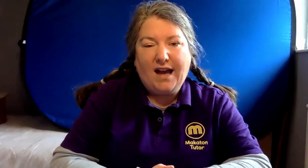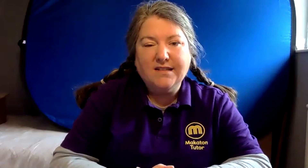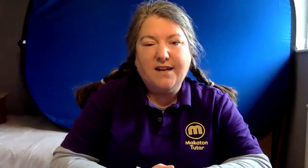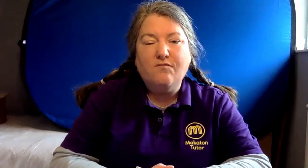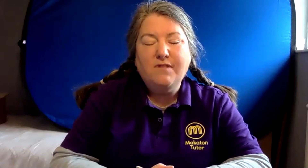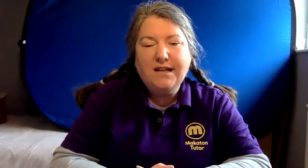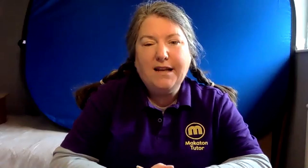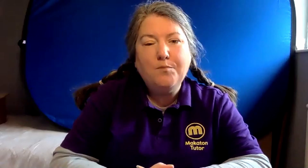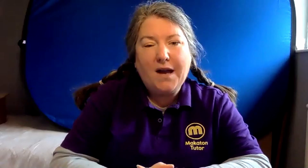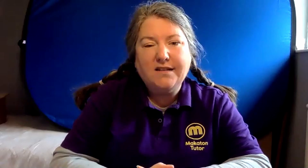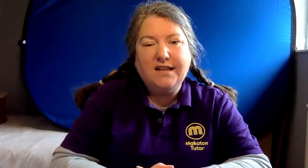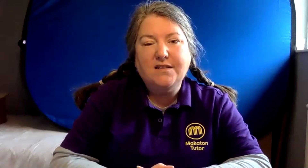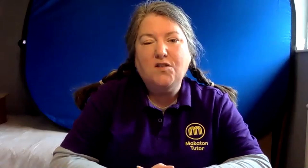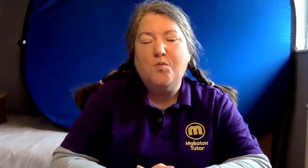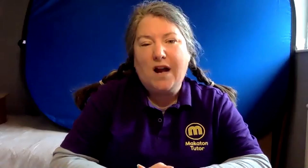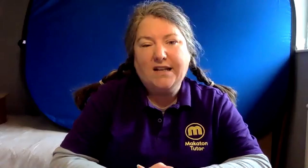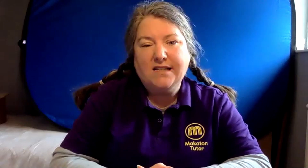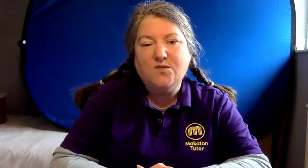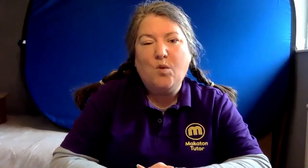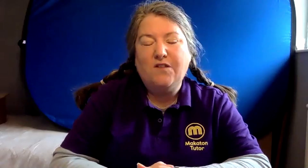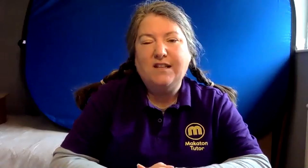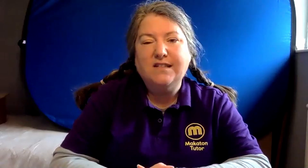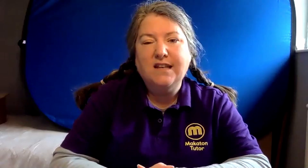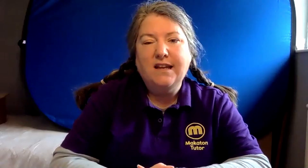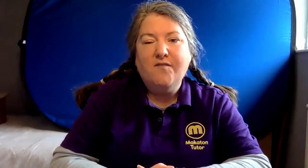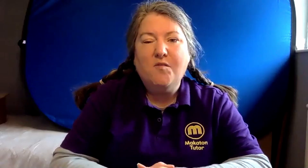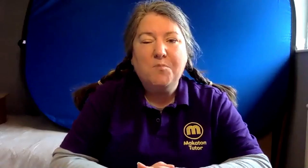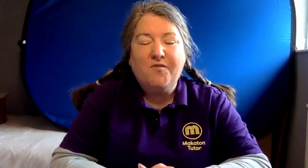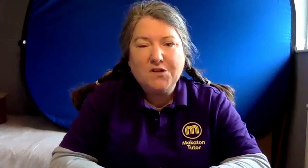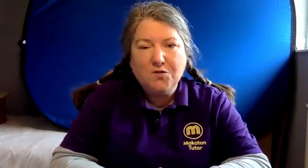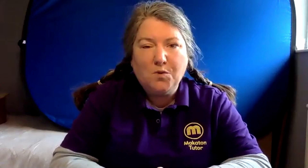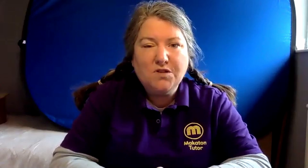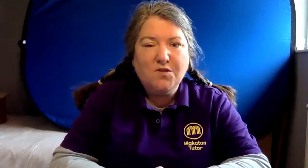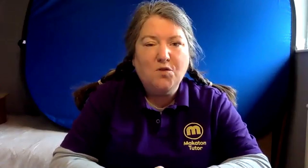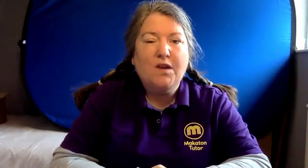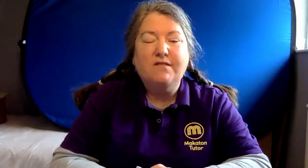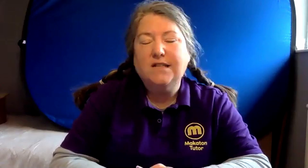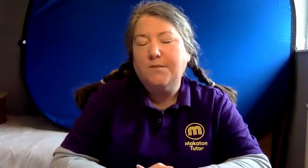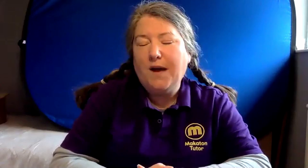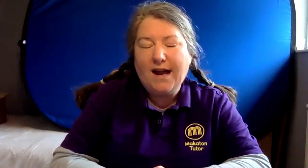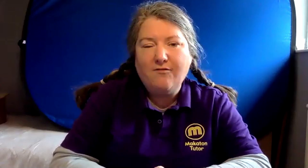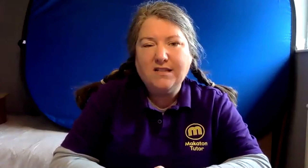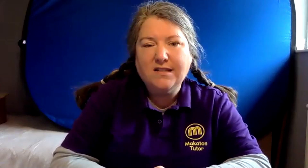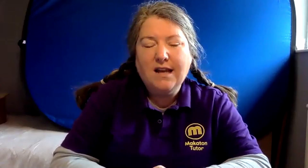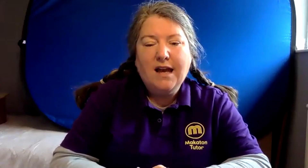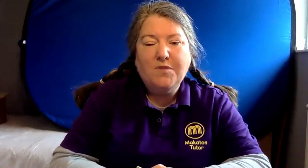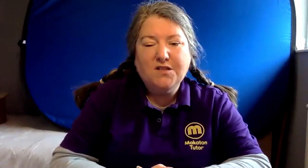that and really embedded it into your practice, whether it's from a professional point of view, whether it's as a parent, but just